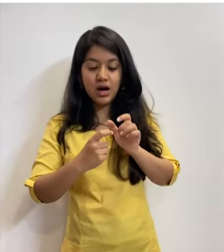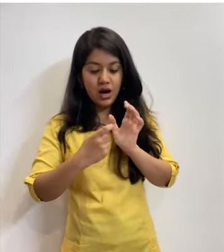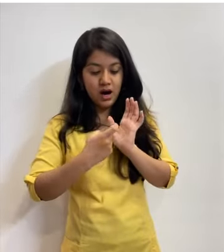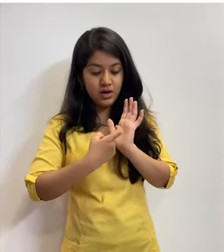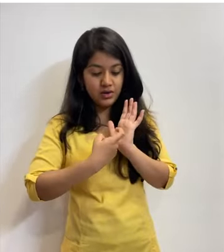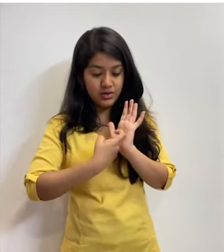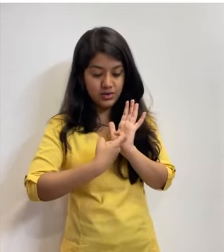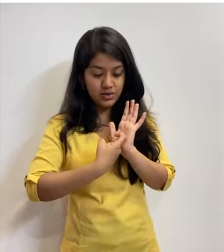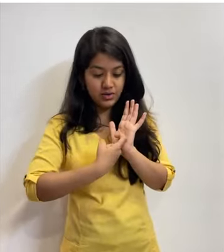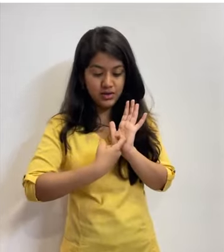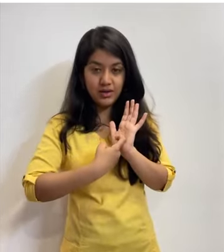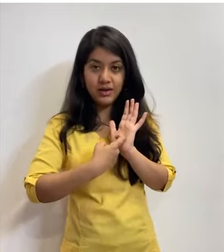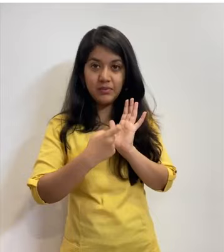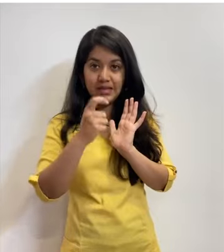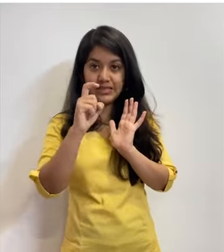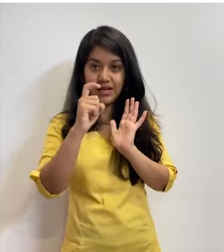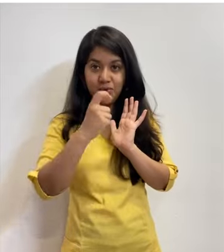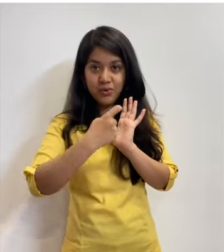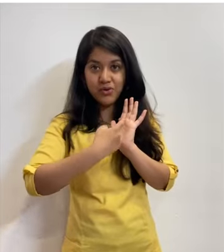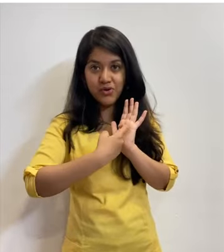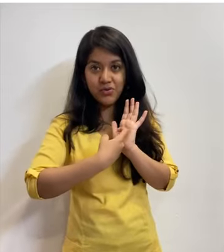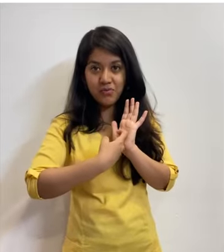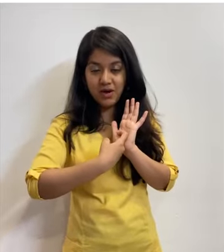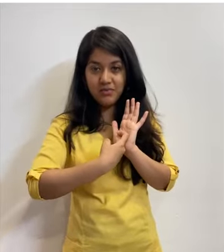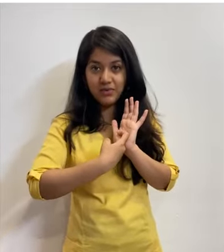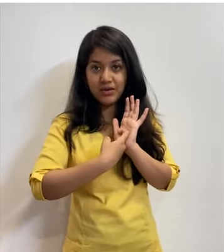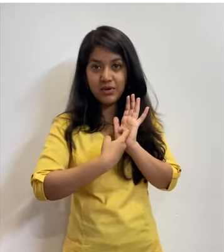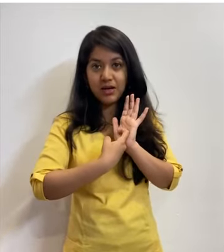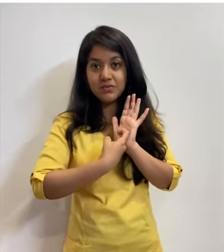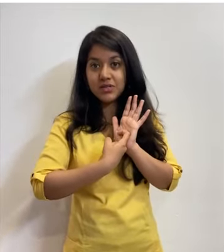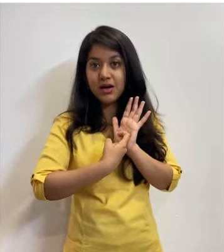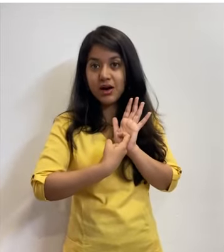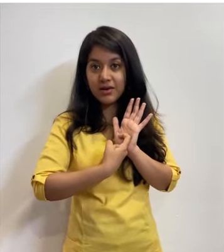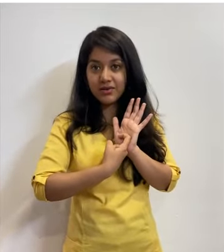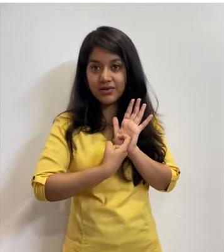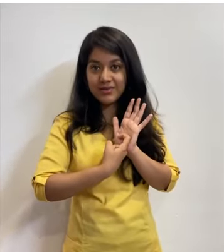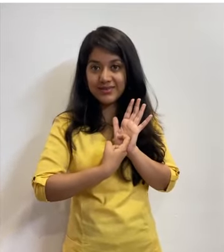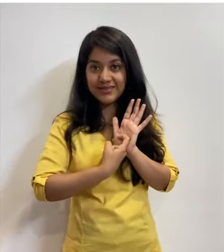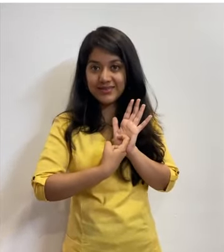R. Place that hook on your palm, it becomes R.